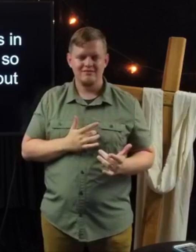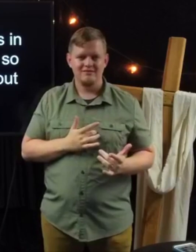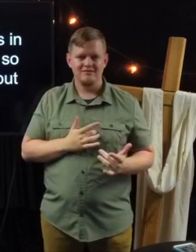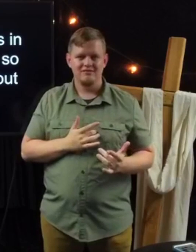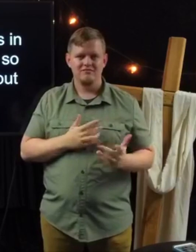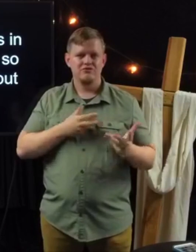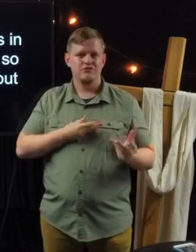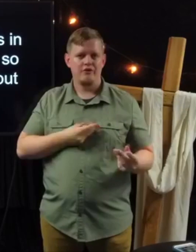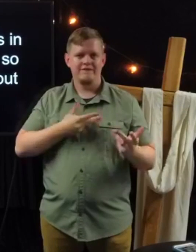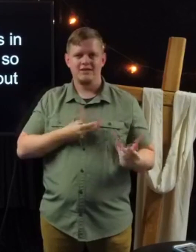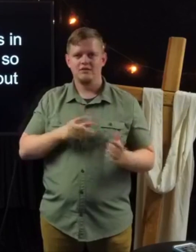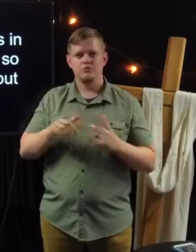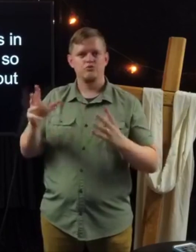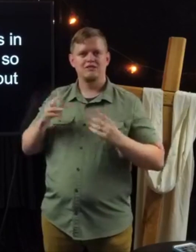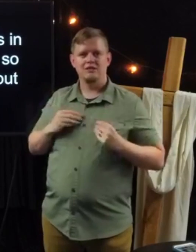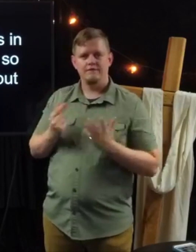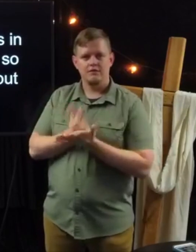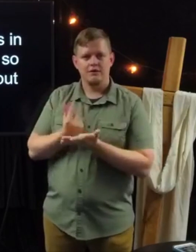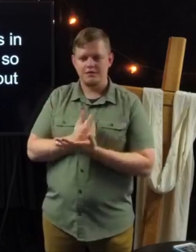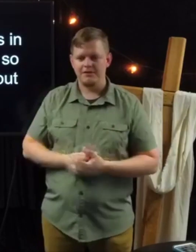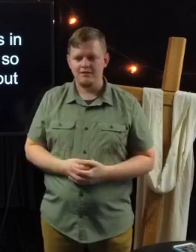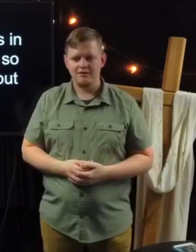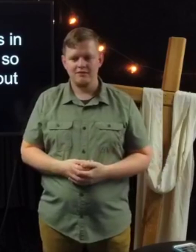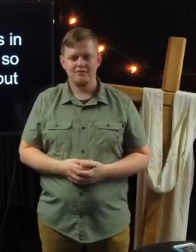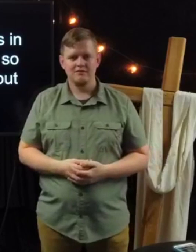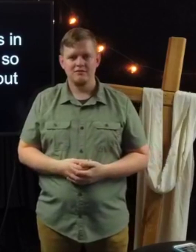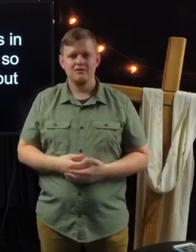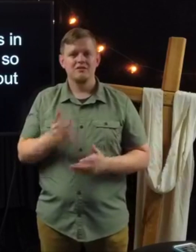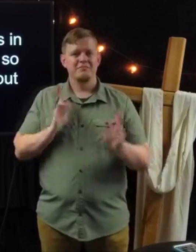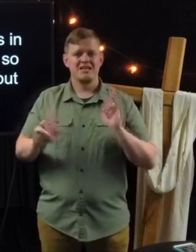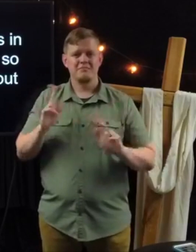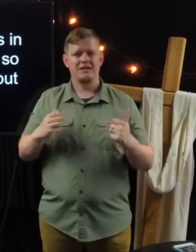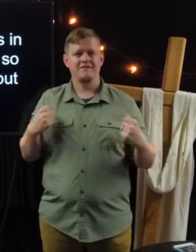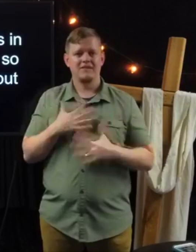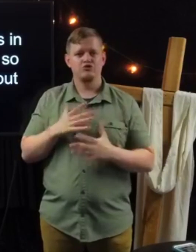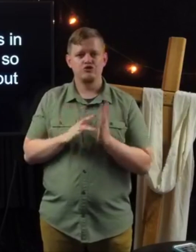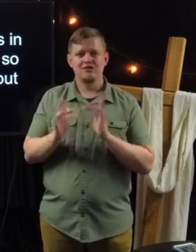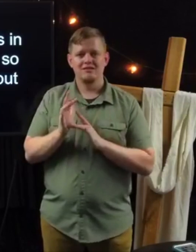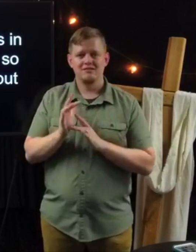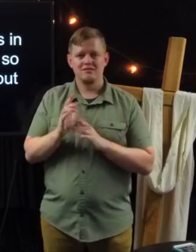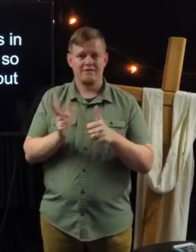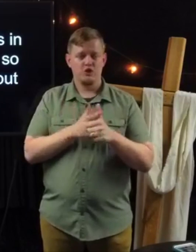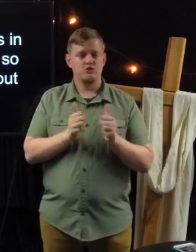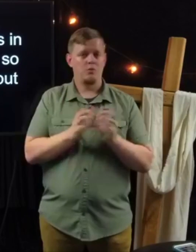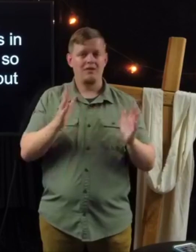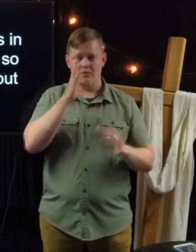hearts, softening our hearts so that we may receive the gospel. People fear Jesus,